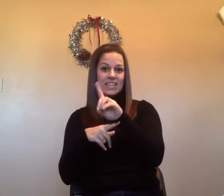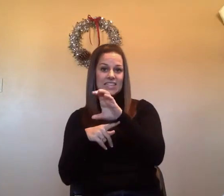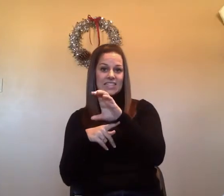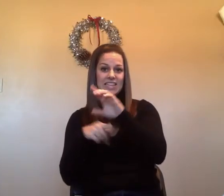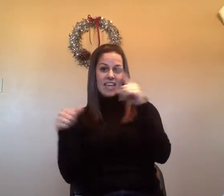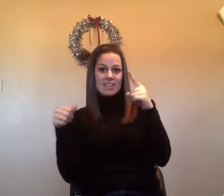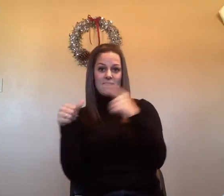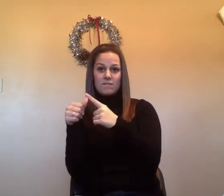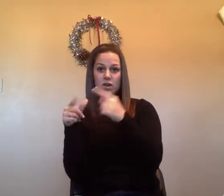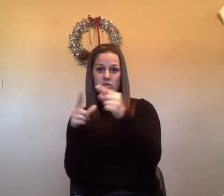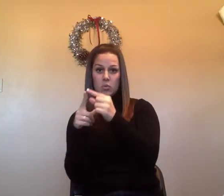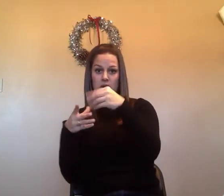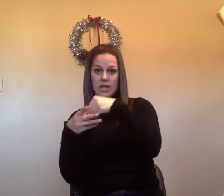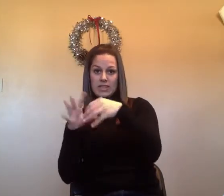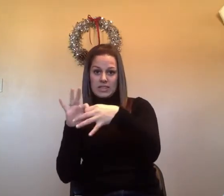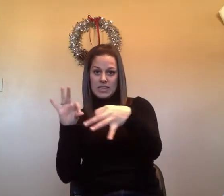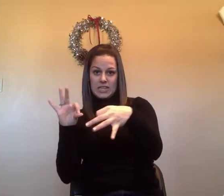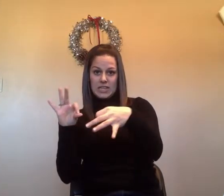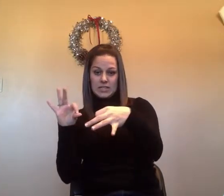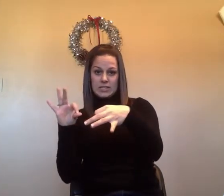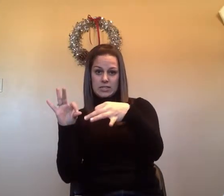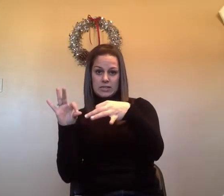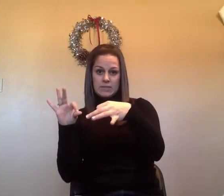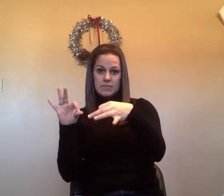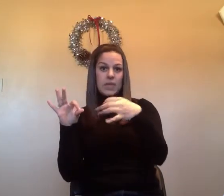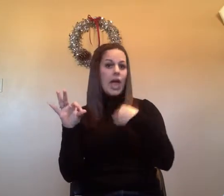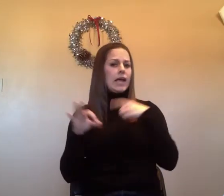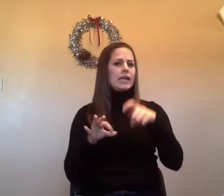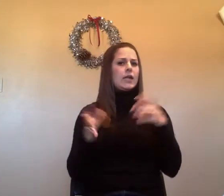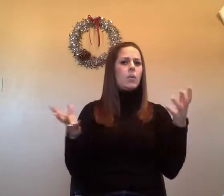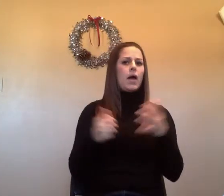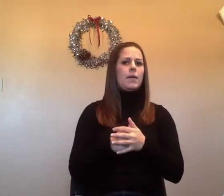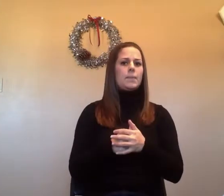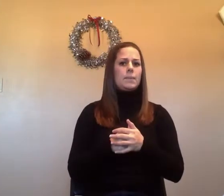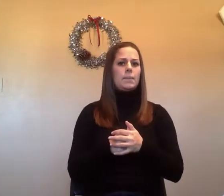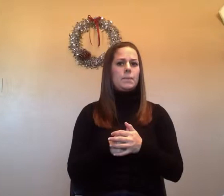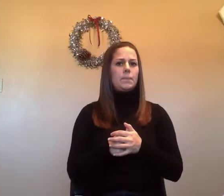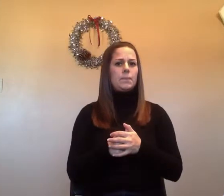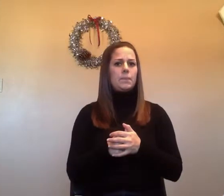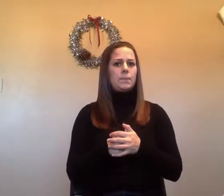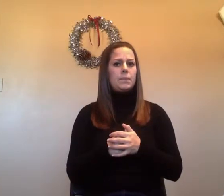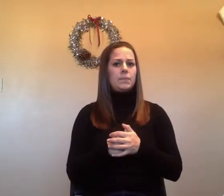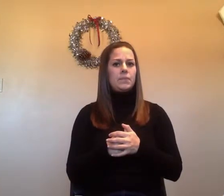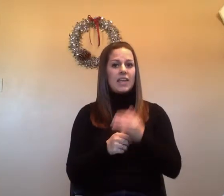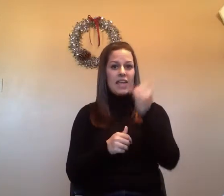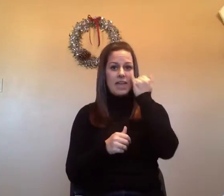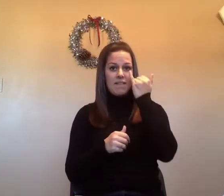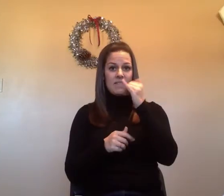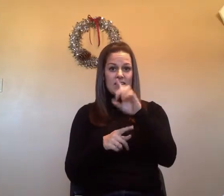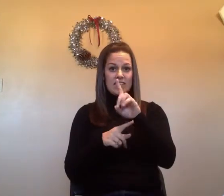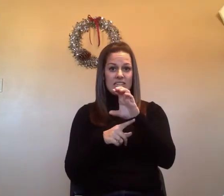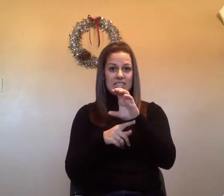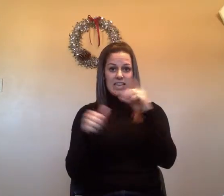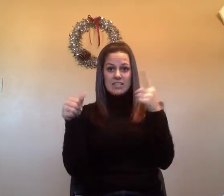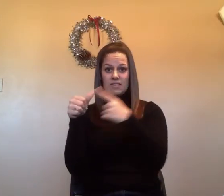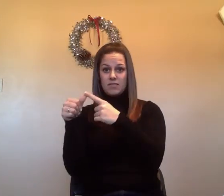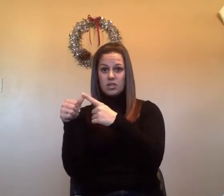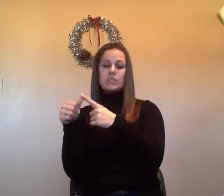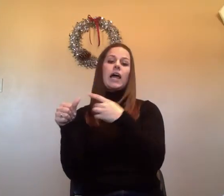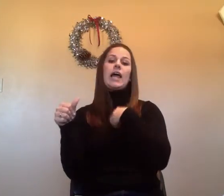sentence, I need to have a what, Maisha? If a DC comes first in the sentence, I need a comma. So I'm going to take my